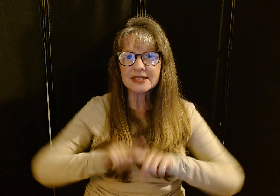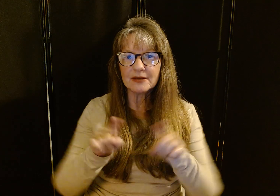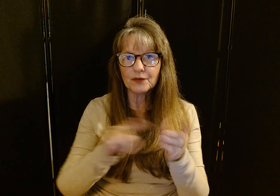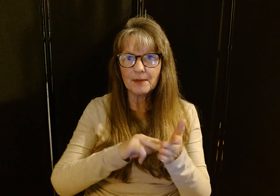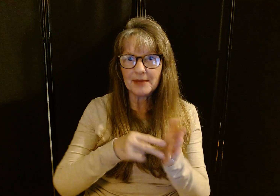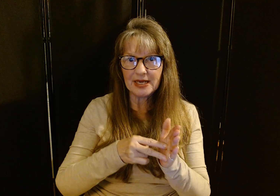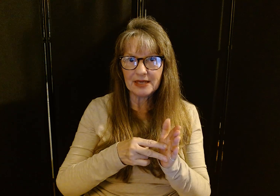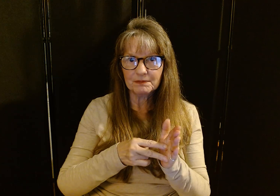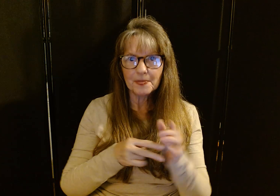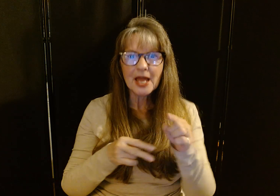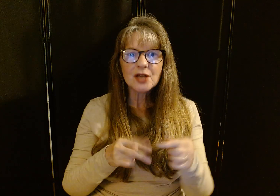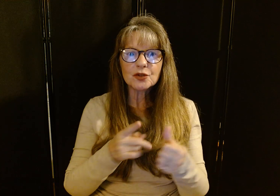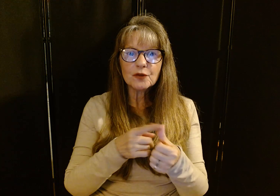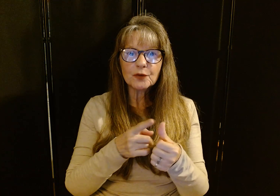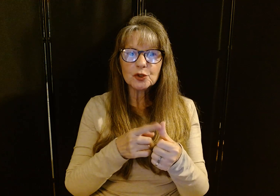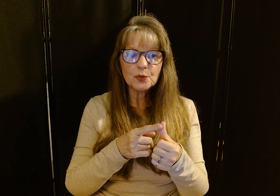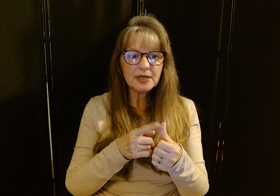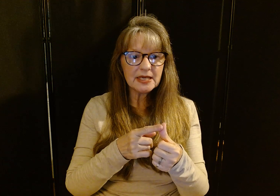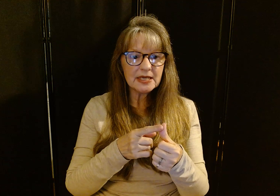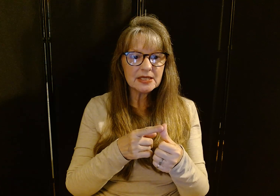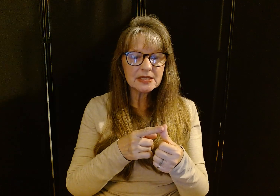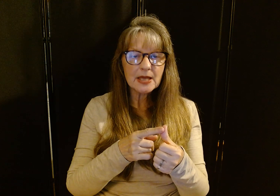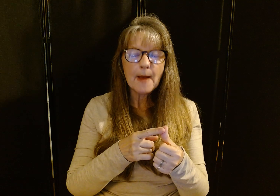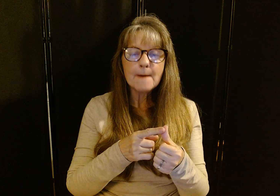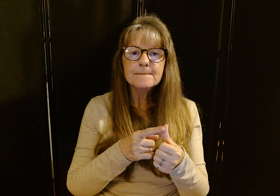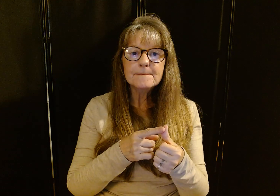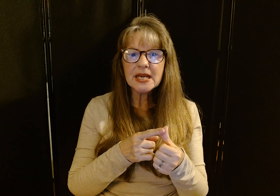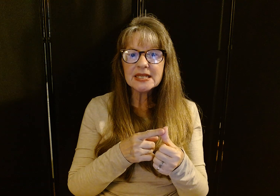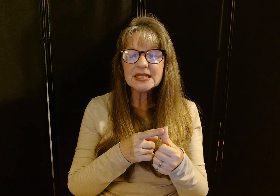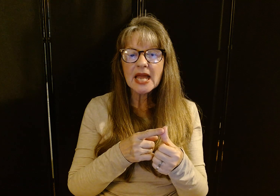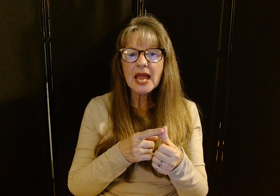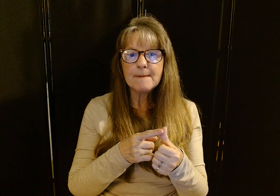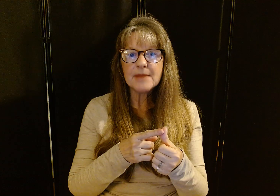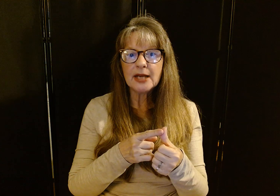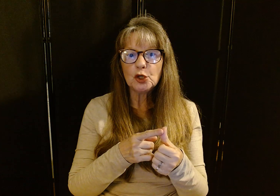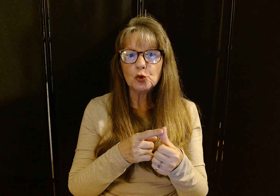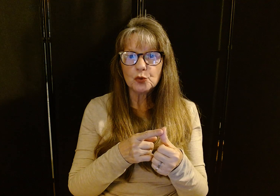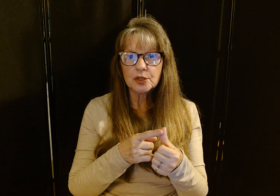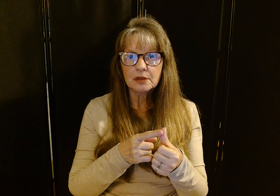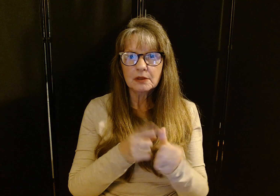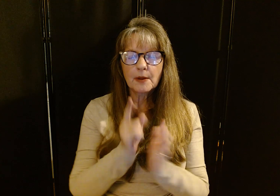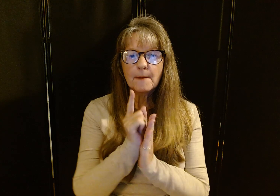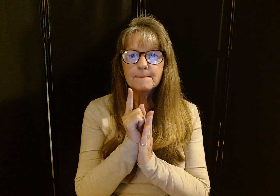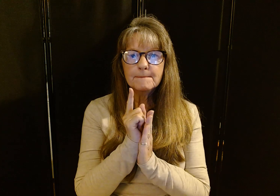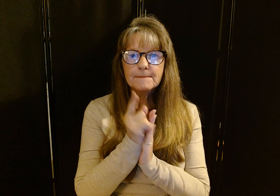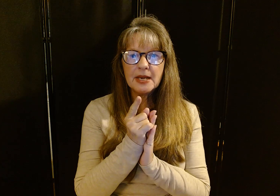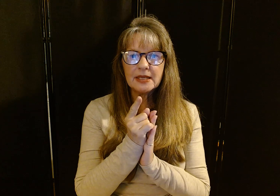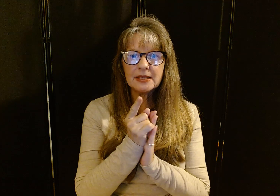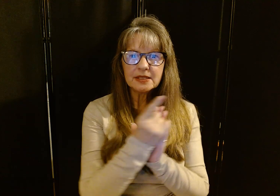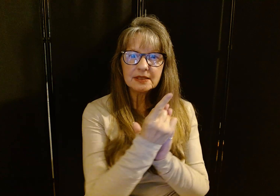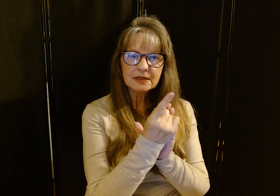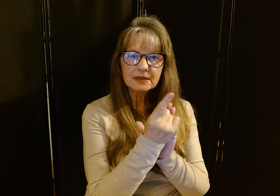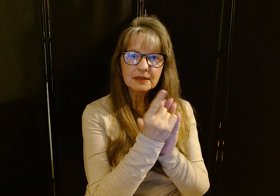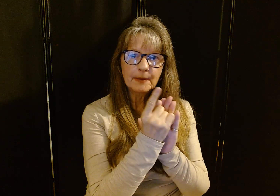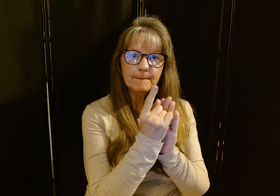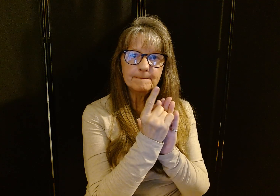different meaning. So the first one is minute and minute. Minute,